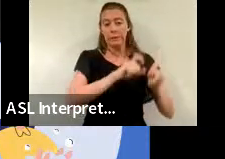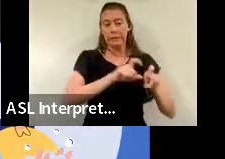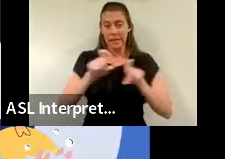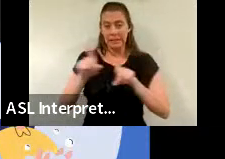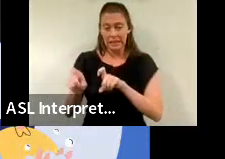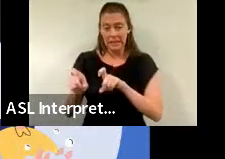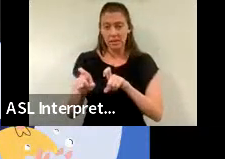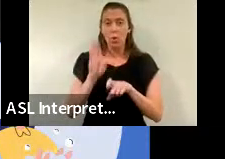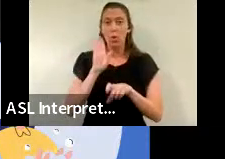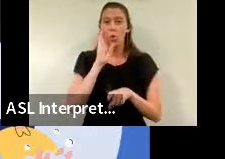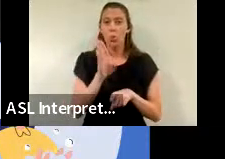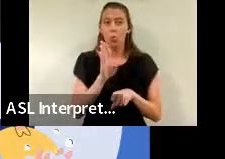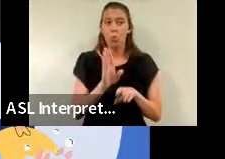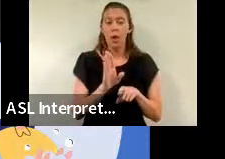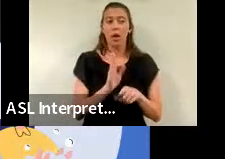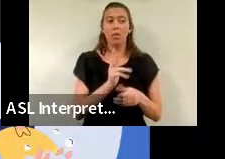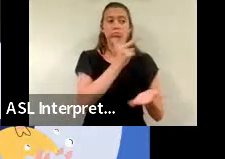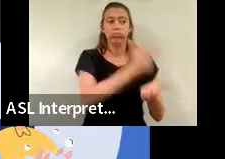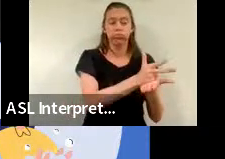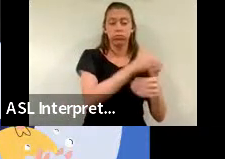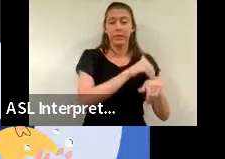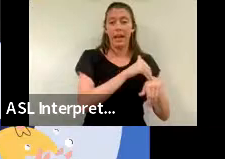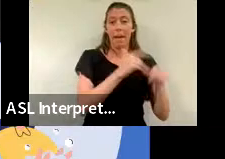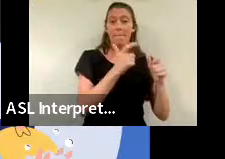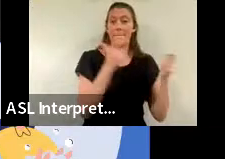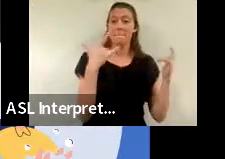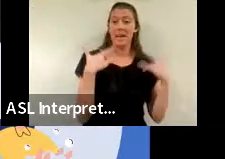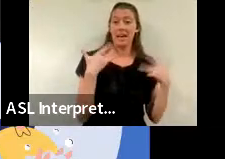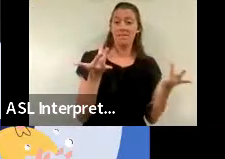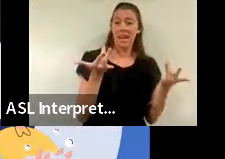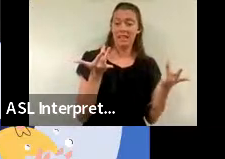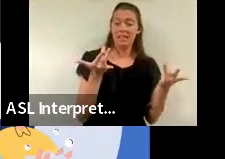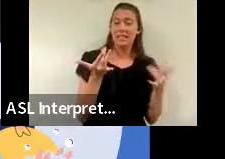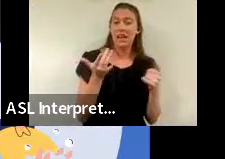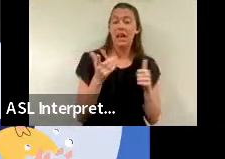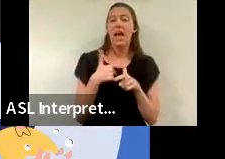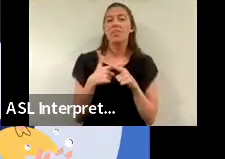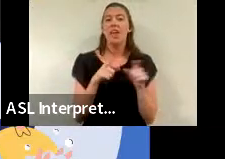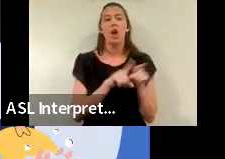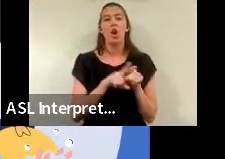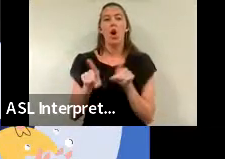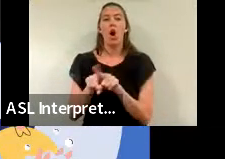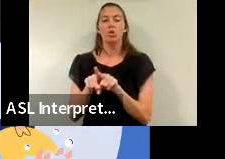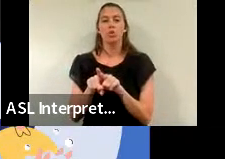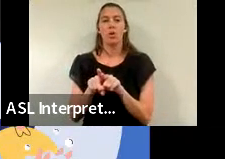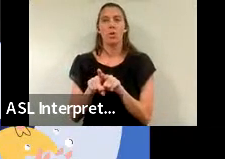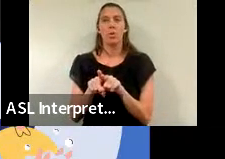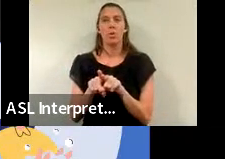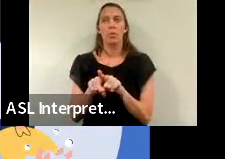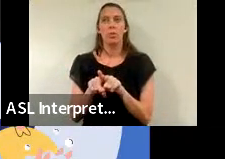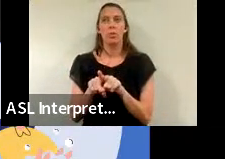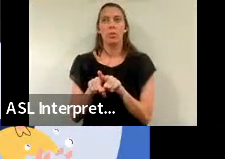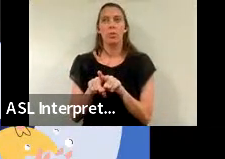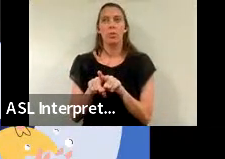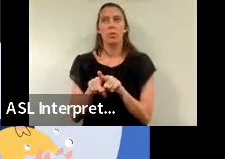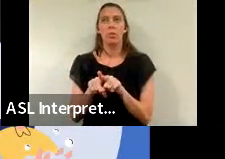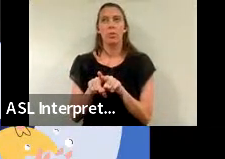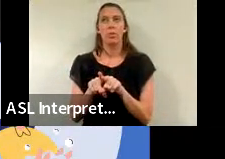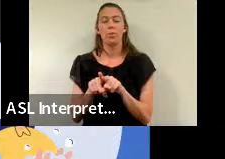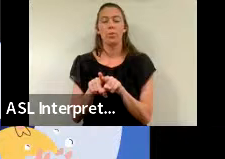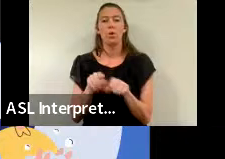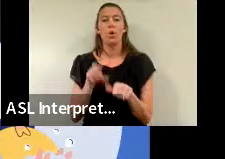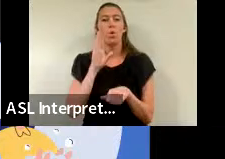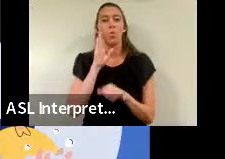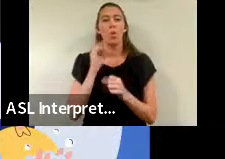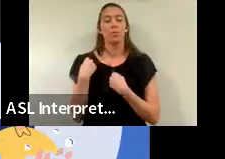events, pop-ups, and then also does response-driven testing for congregate living and work